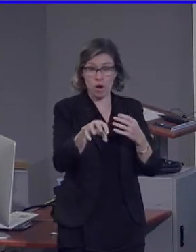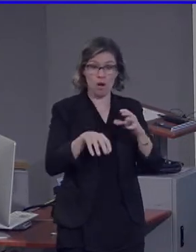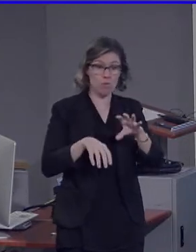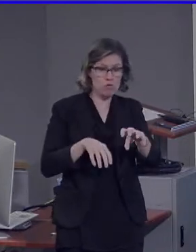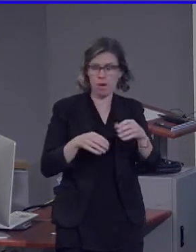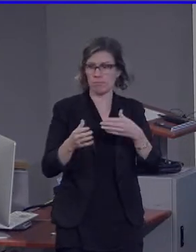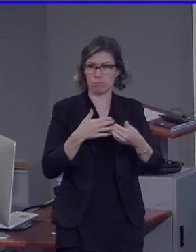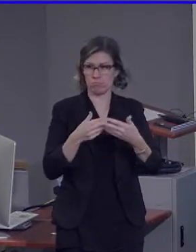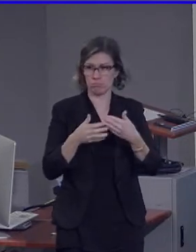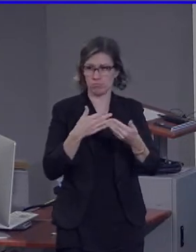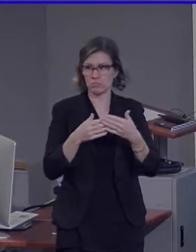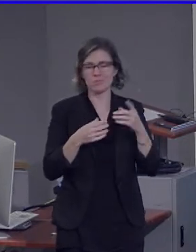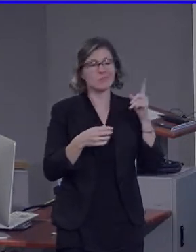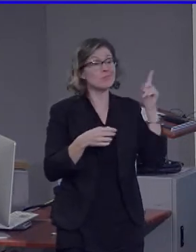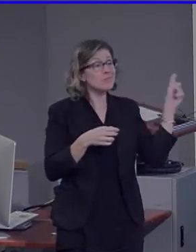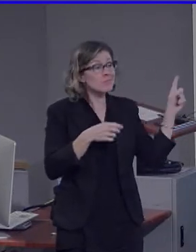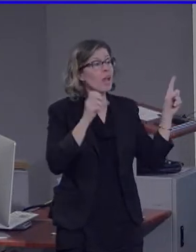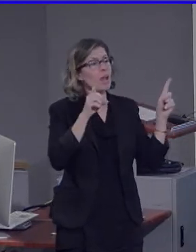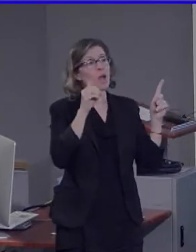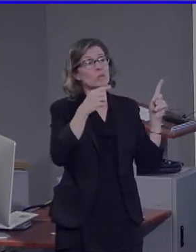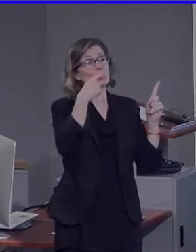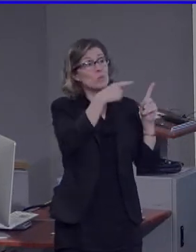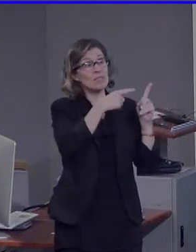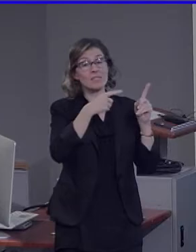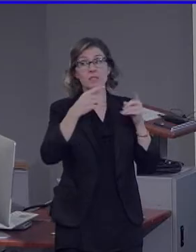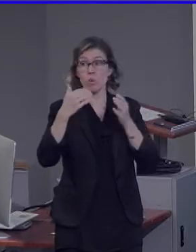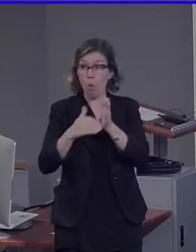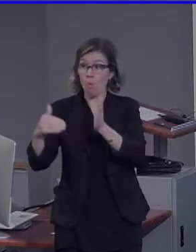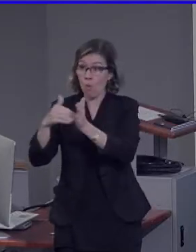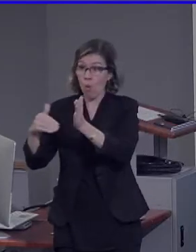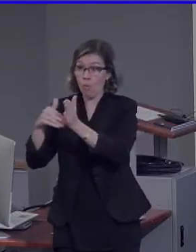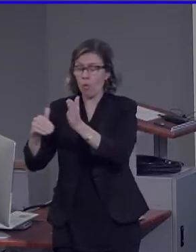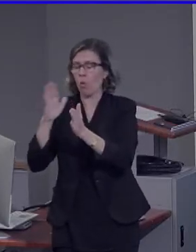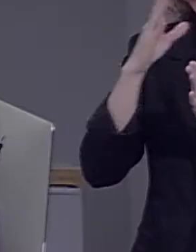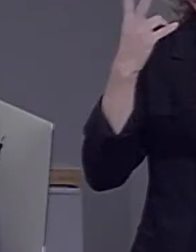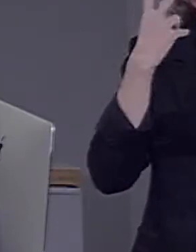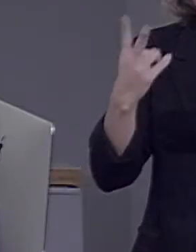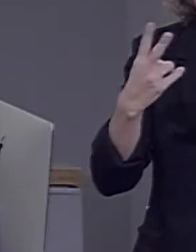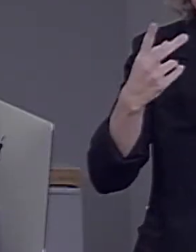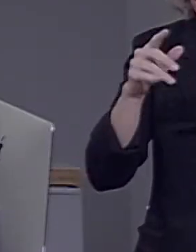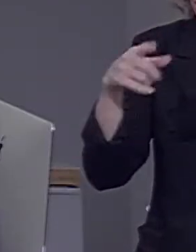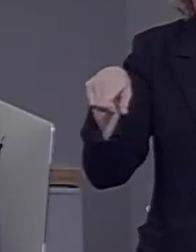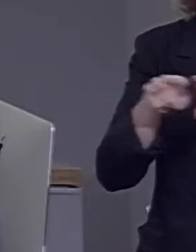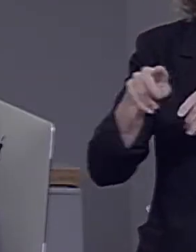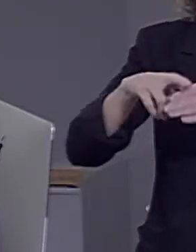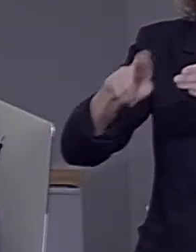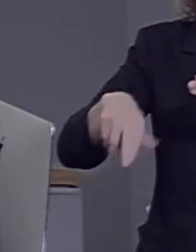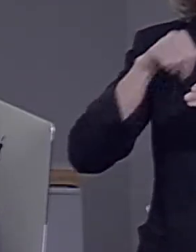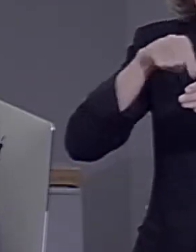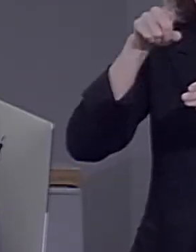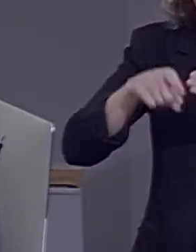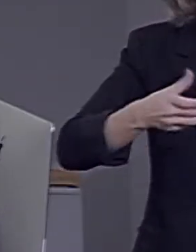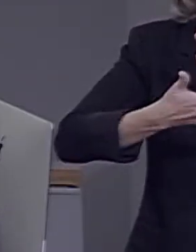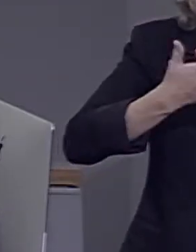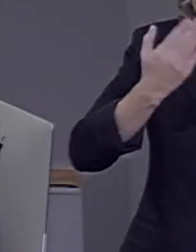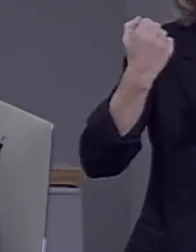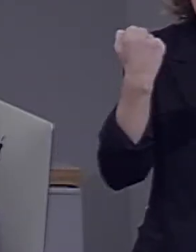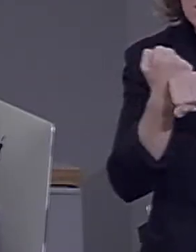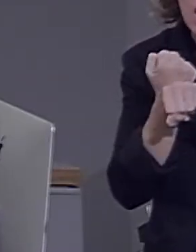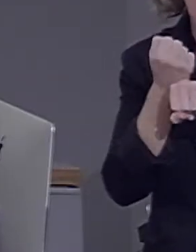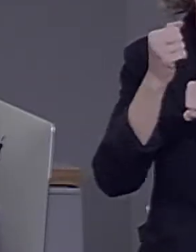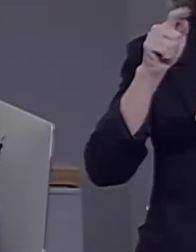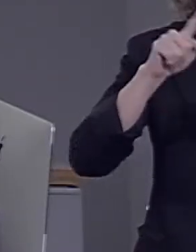And it's highly repeatable. We don't need analysis of variance or difficult statistical